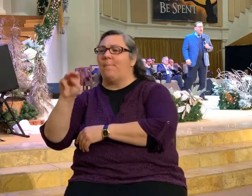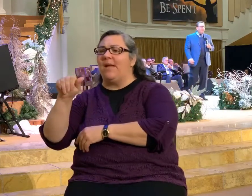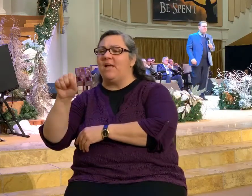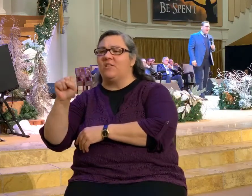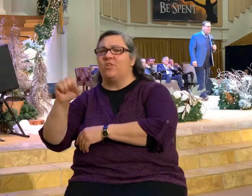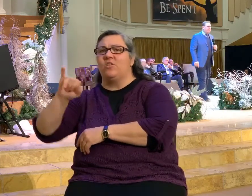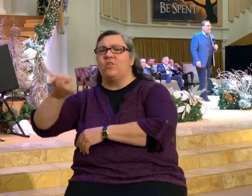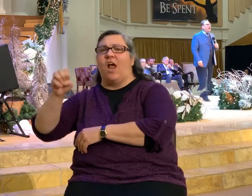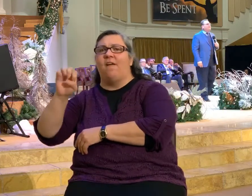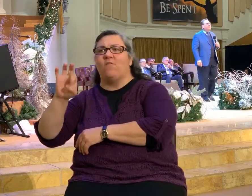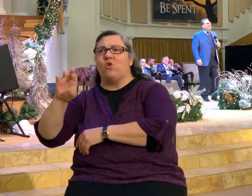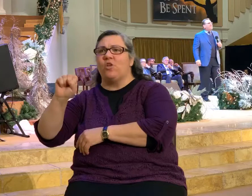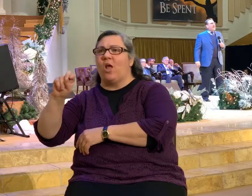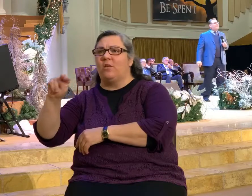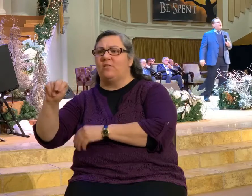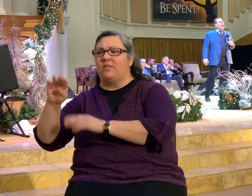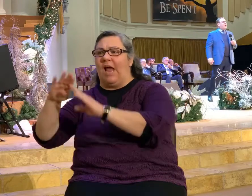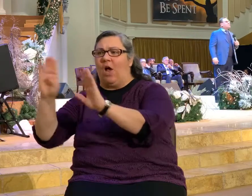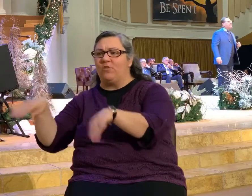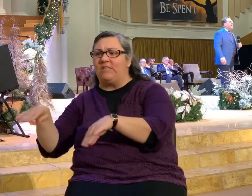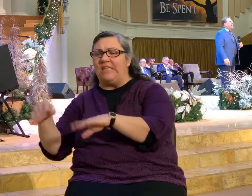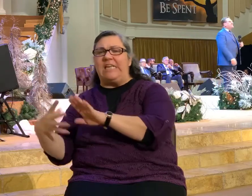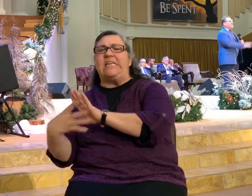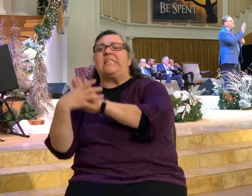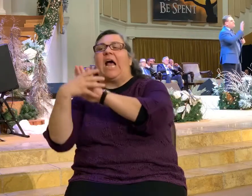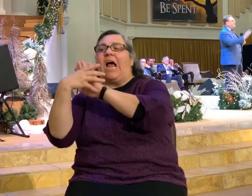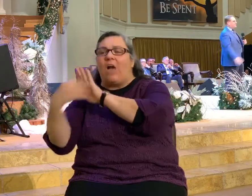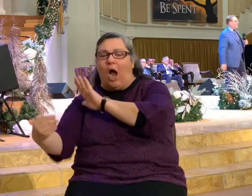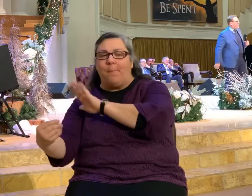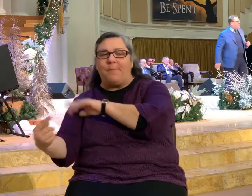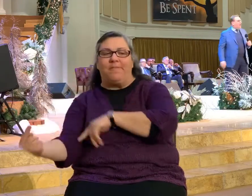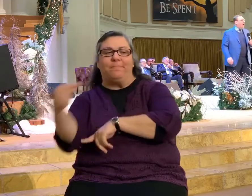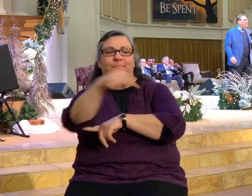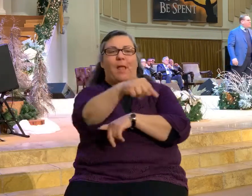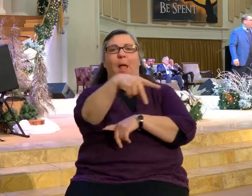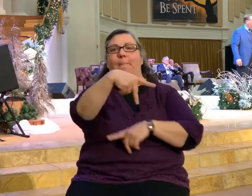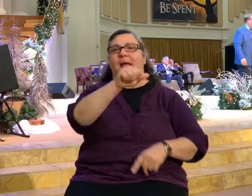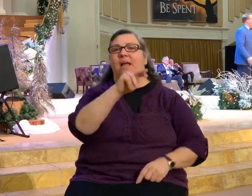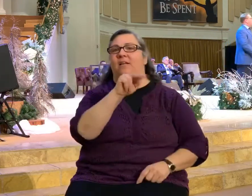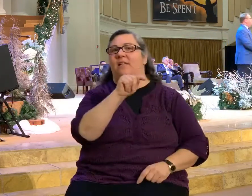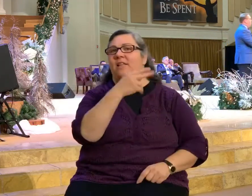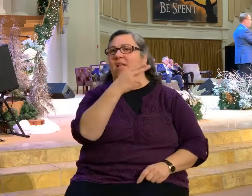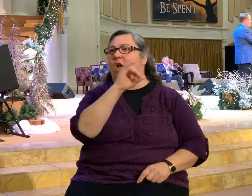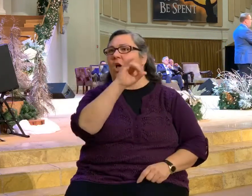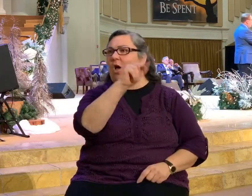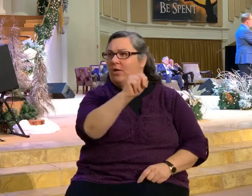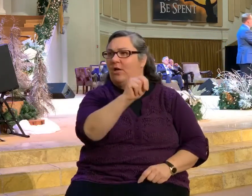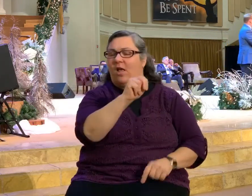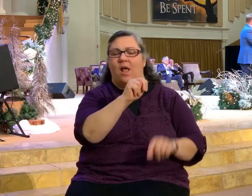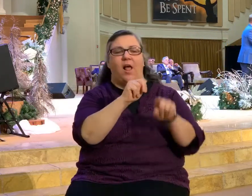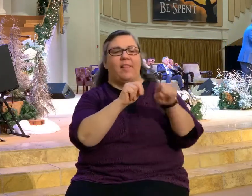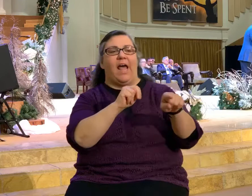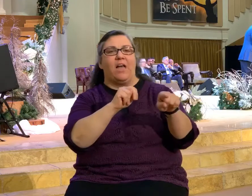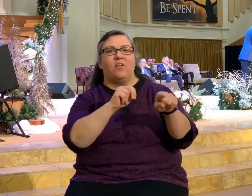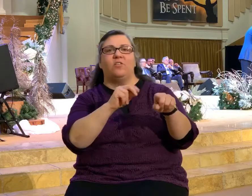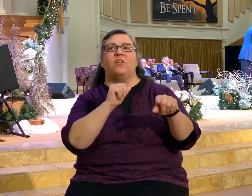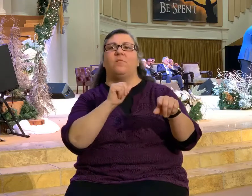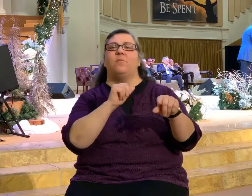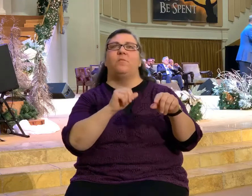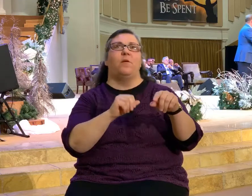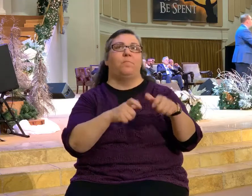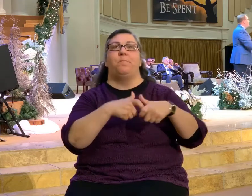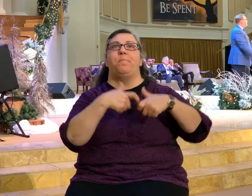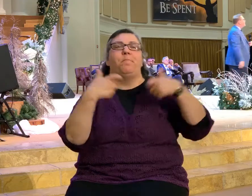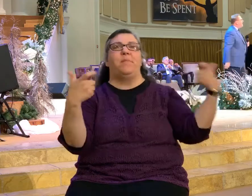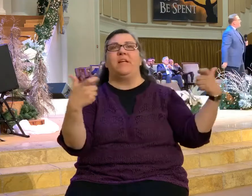duplicate of the Pantheon. Pantheon is still to this day the largest unsupported dome structure that has